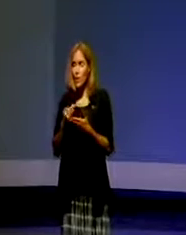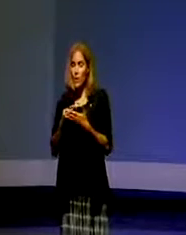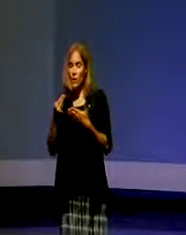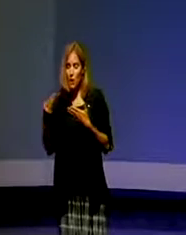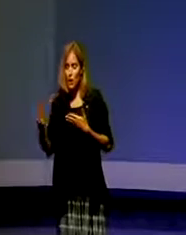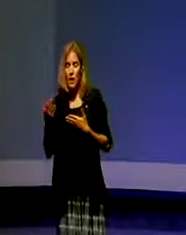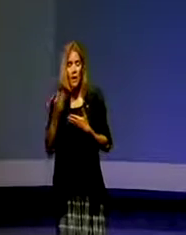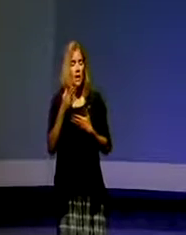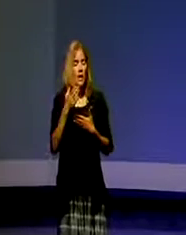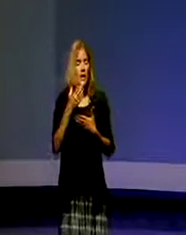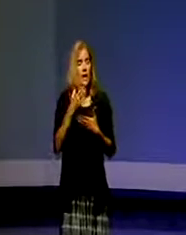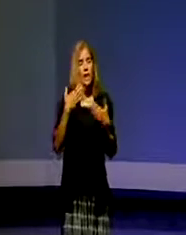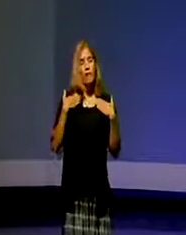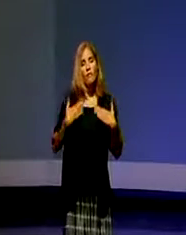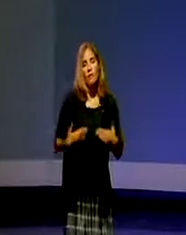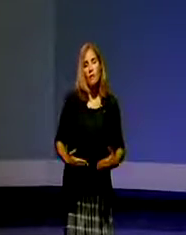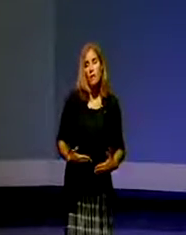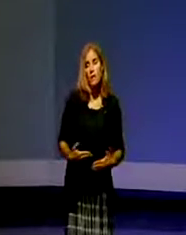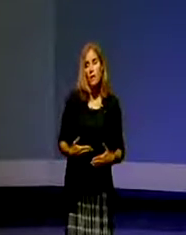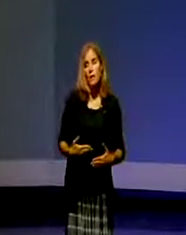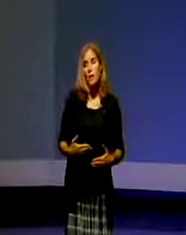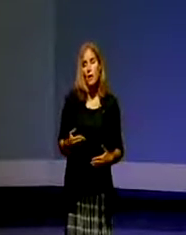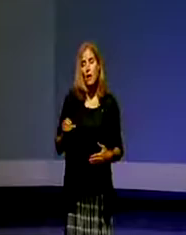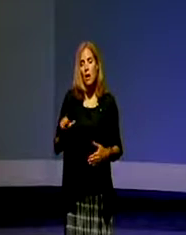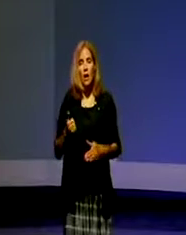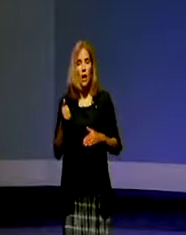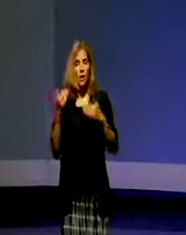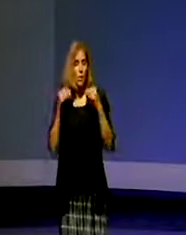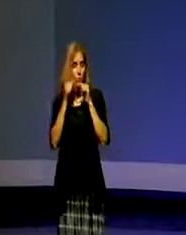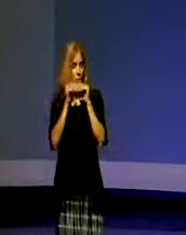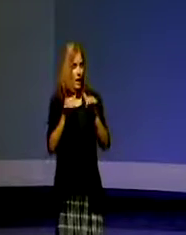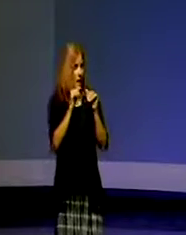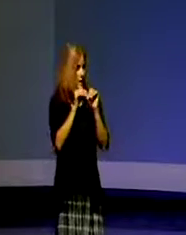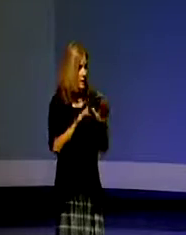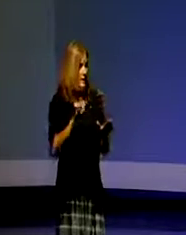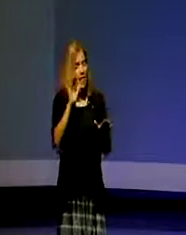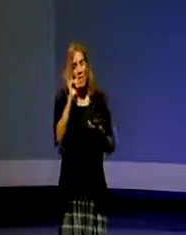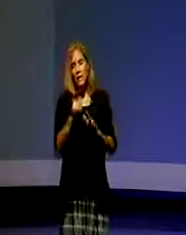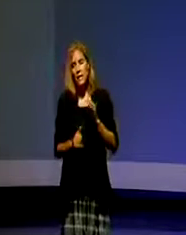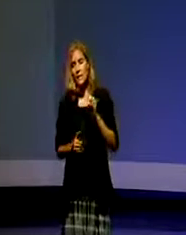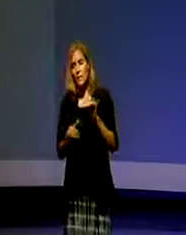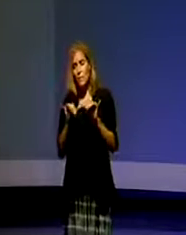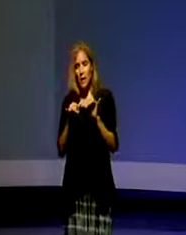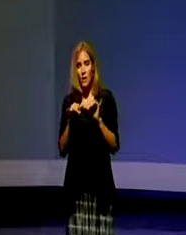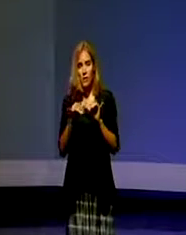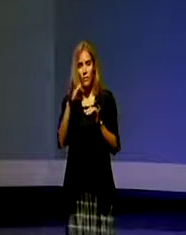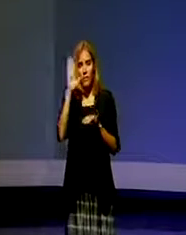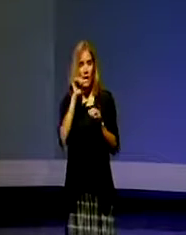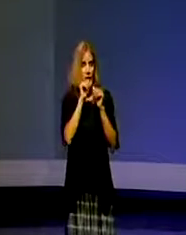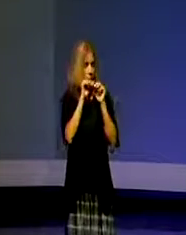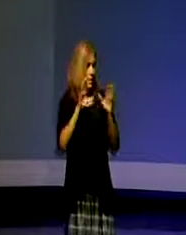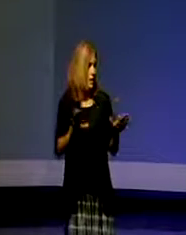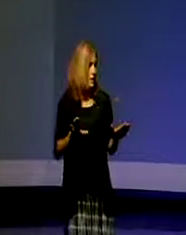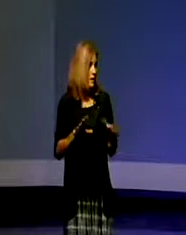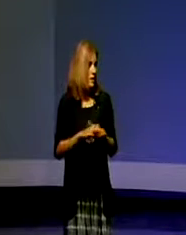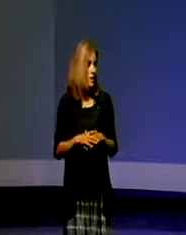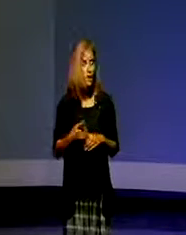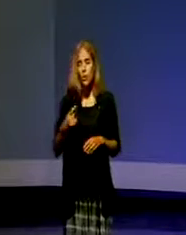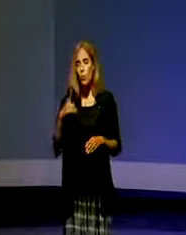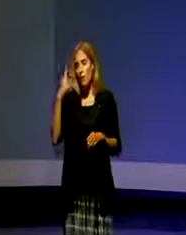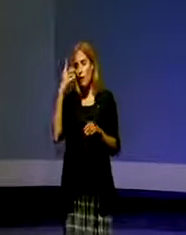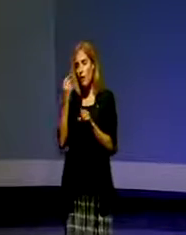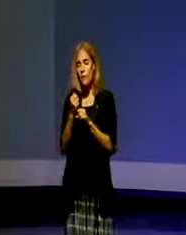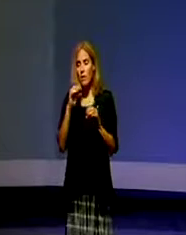materially and physically above all other blessings. That is the measure of God's blessing. The Word of